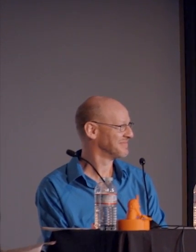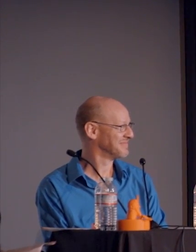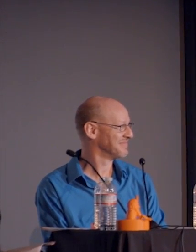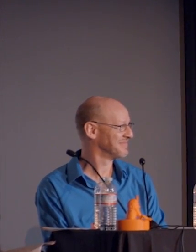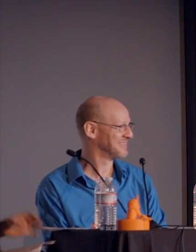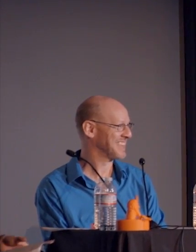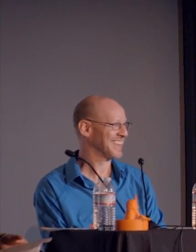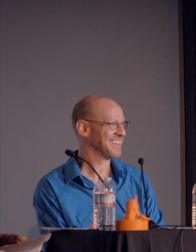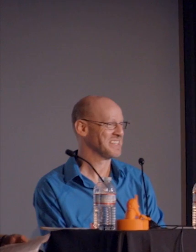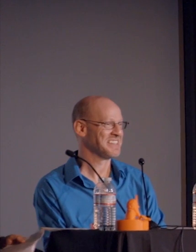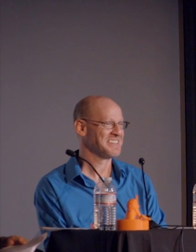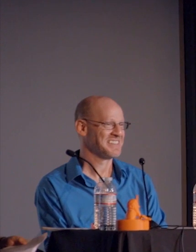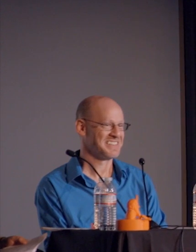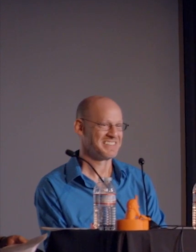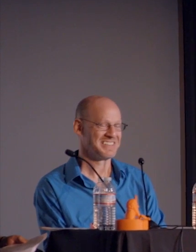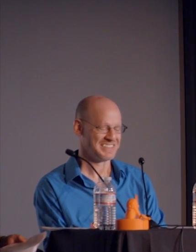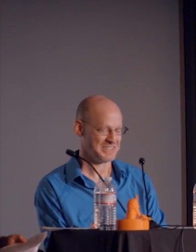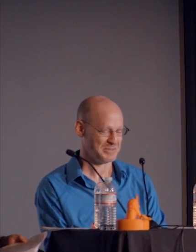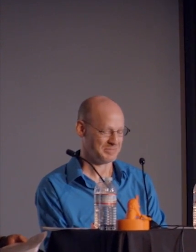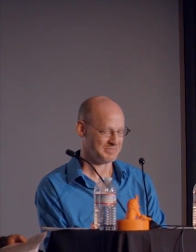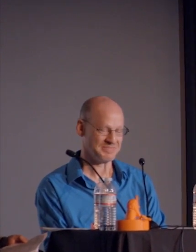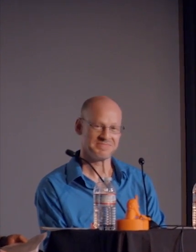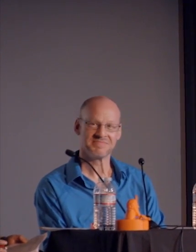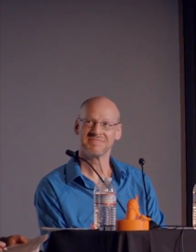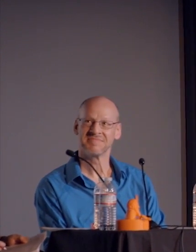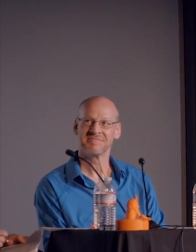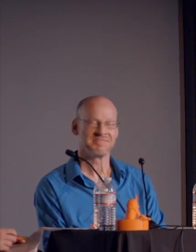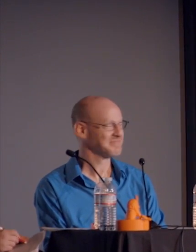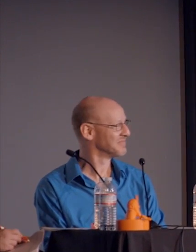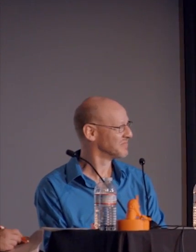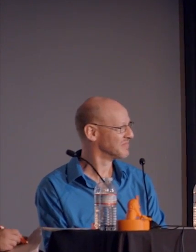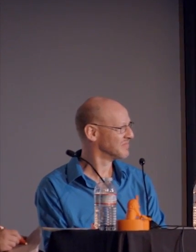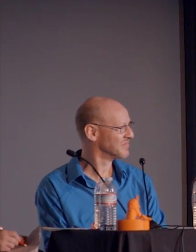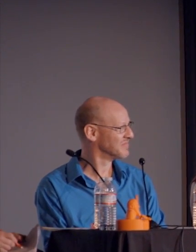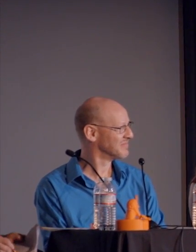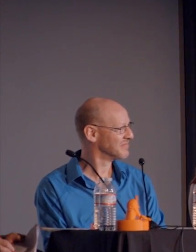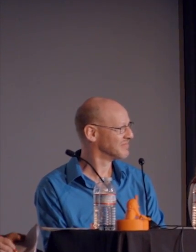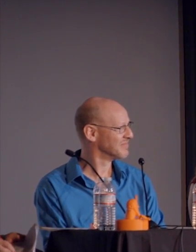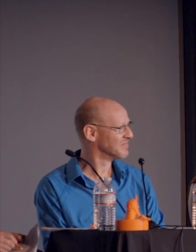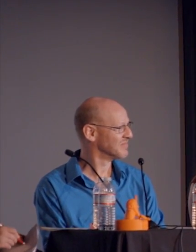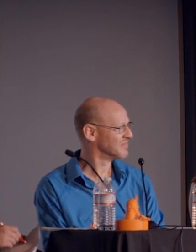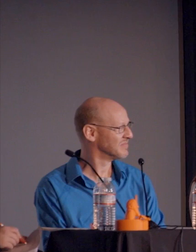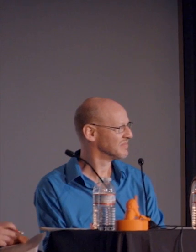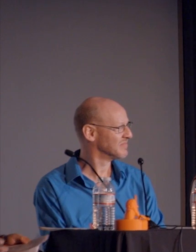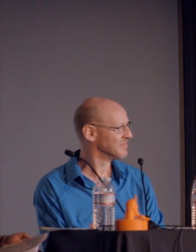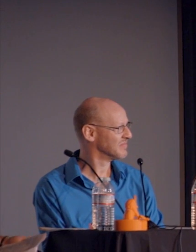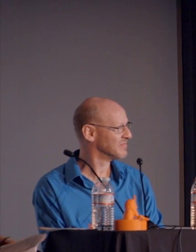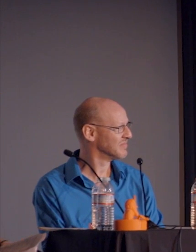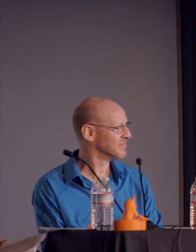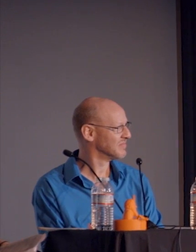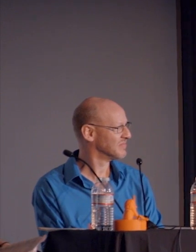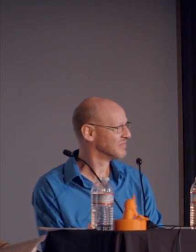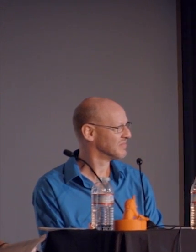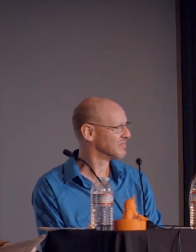shower again. And my wife is up there. She's probably glad to hear that. But on to a question. So evolutionary biology is